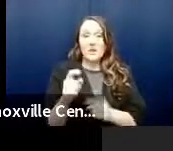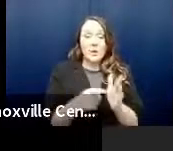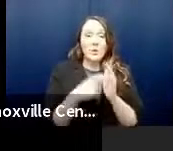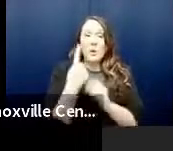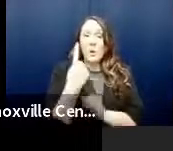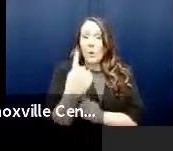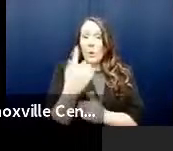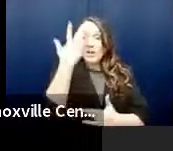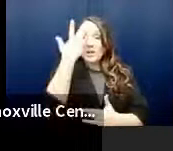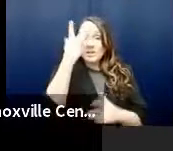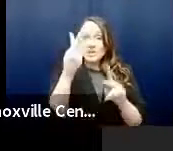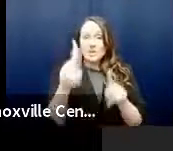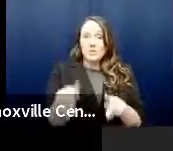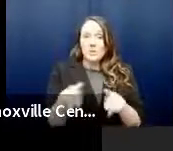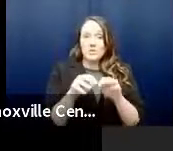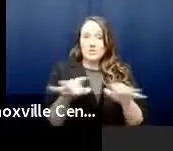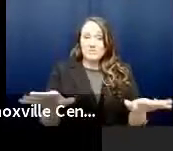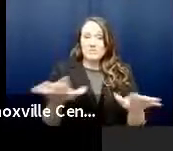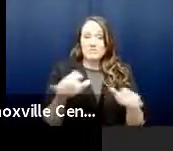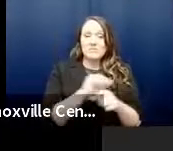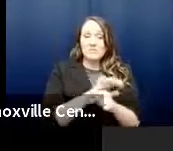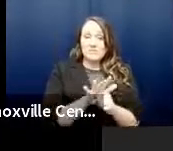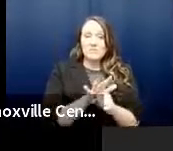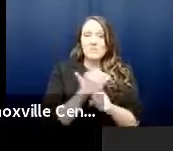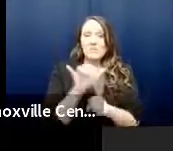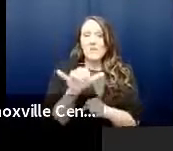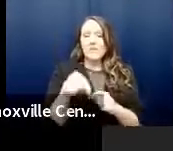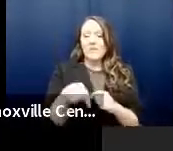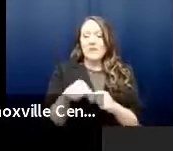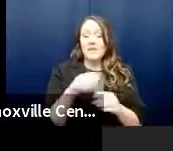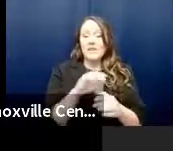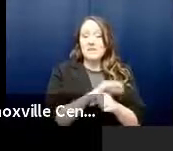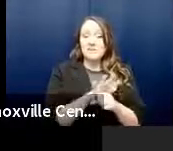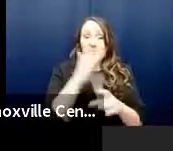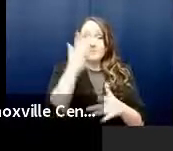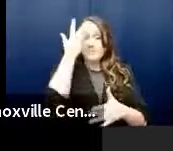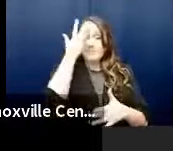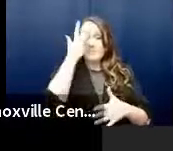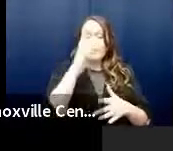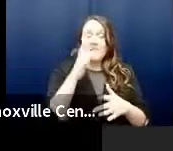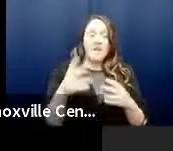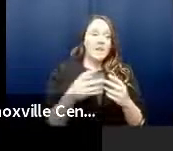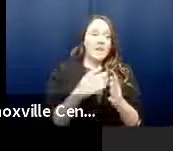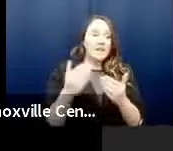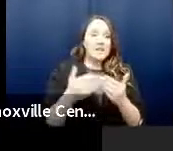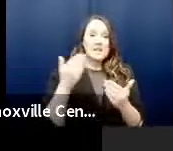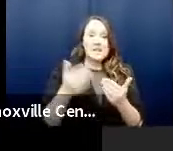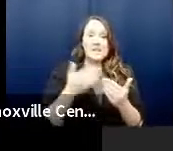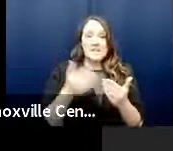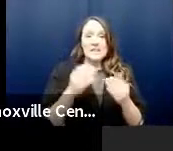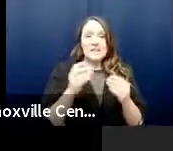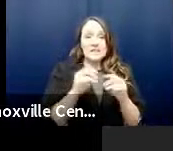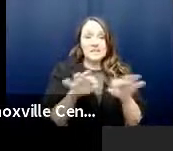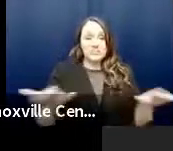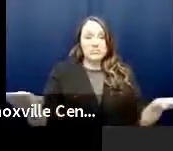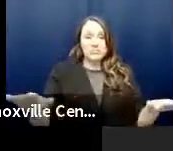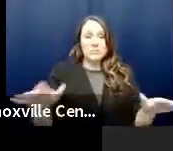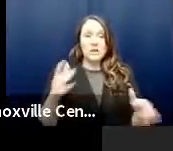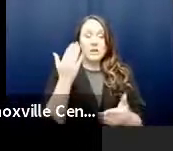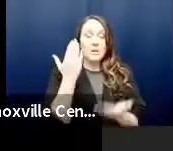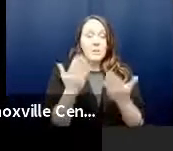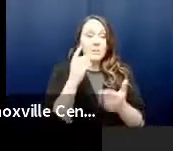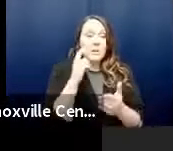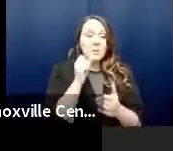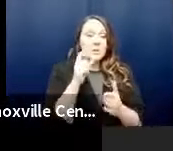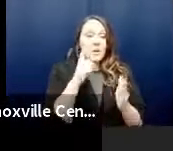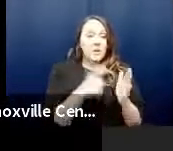spread COVID-19. This is a very contagious disease, and you often may not realize the connections around you and